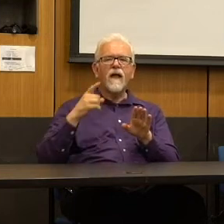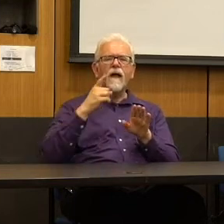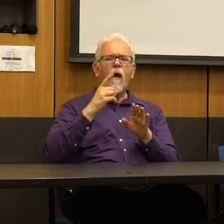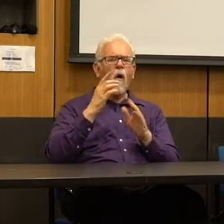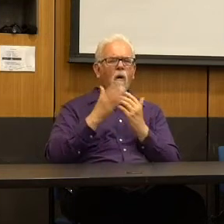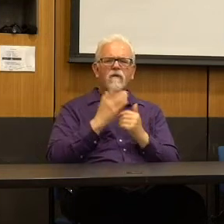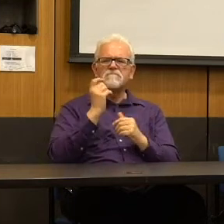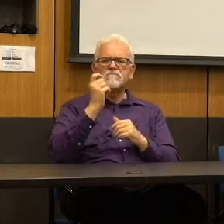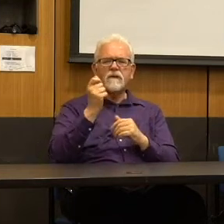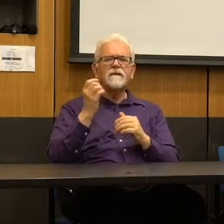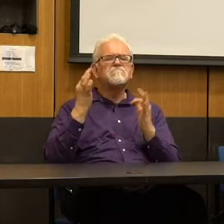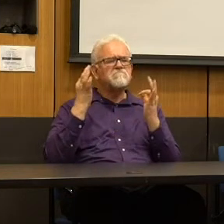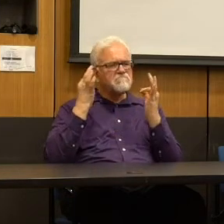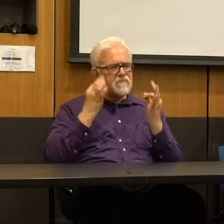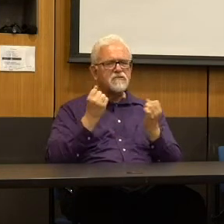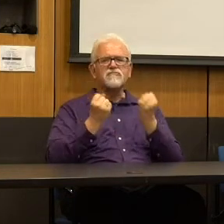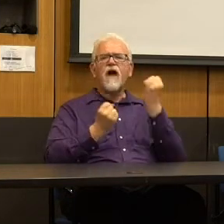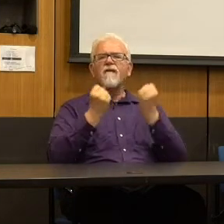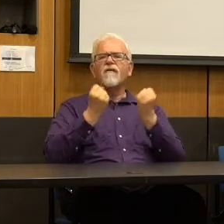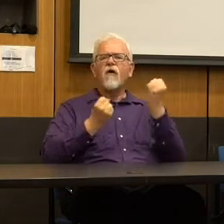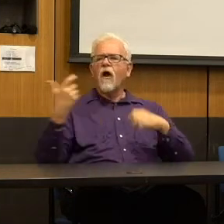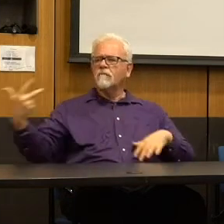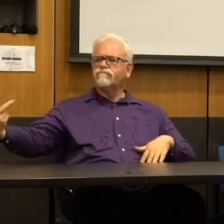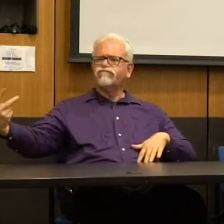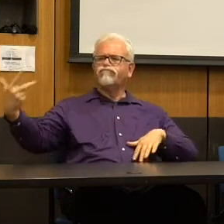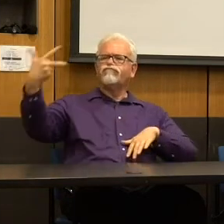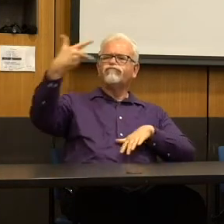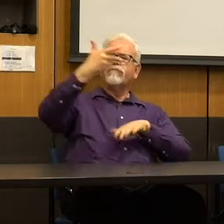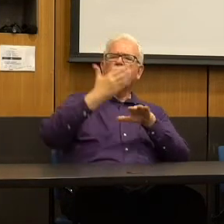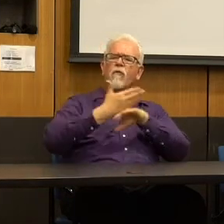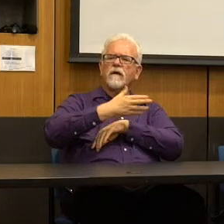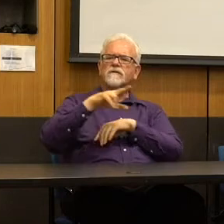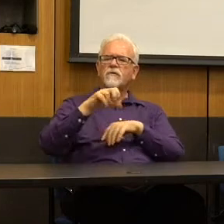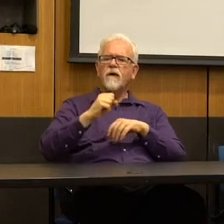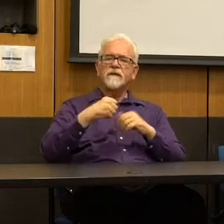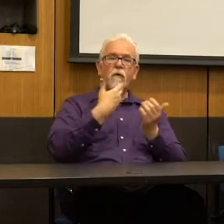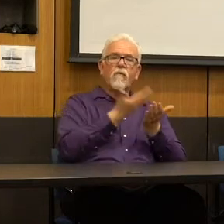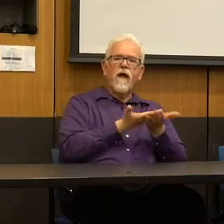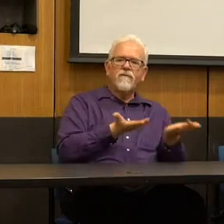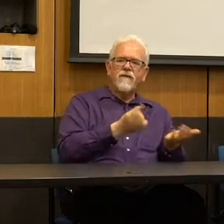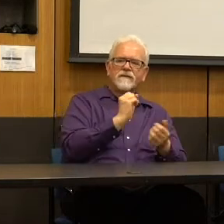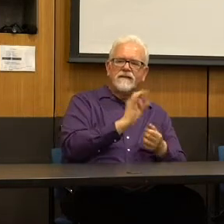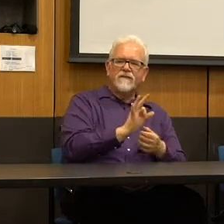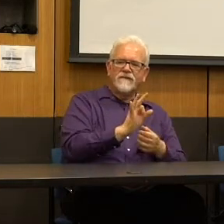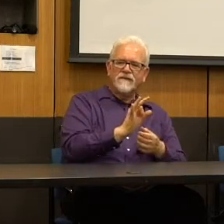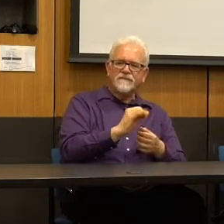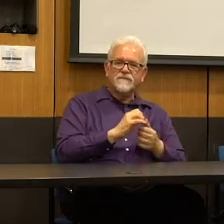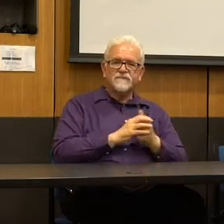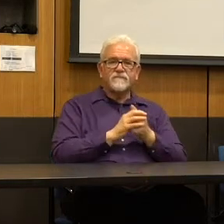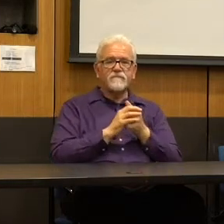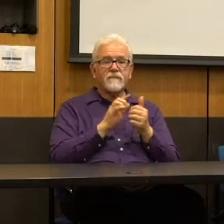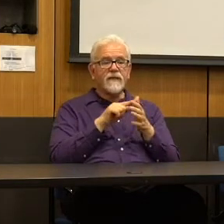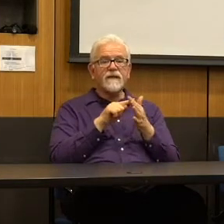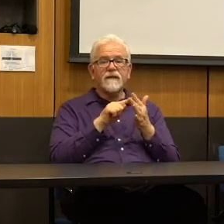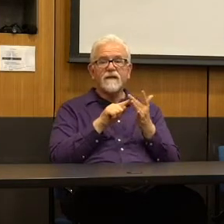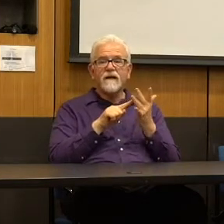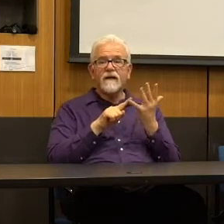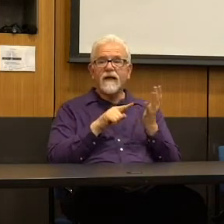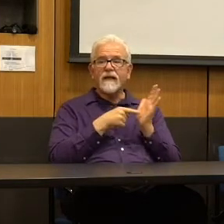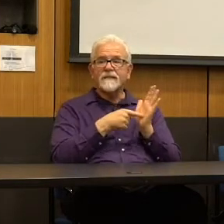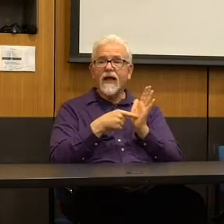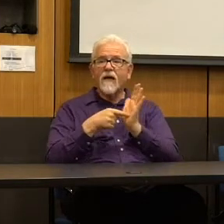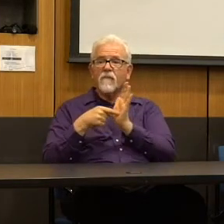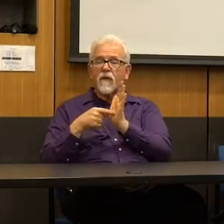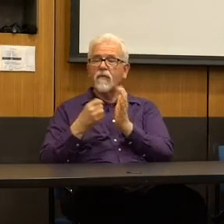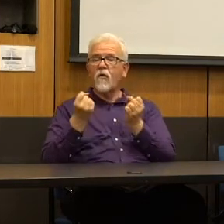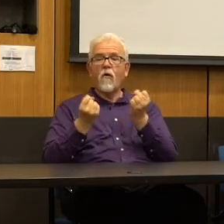decided to drive a car across the country and ended up here in San Francisco. in each of these instances, the car does